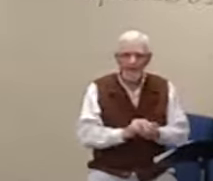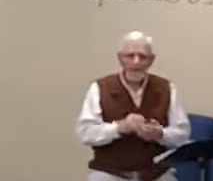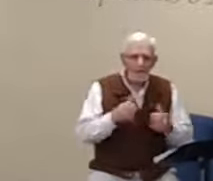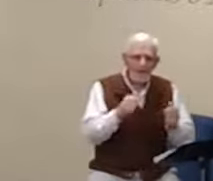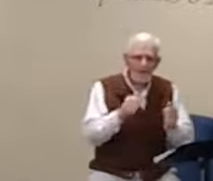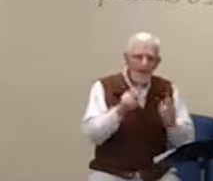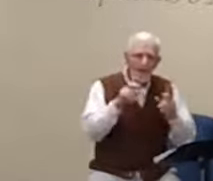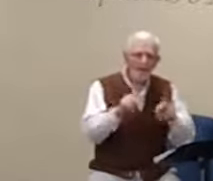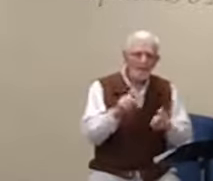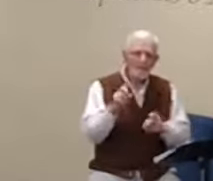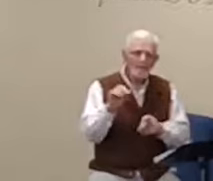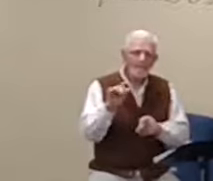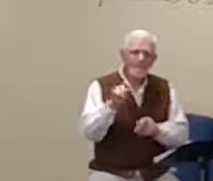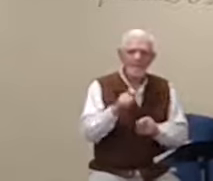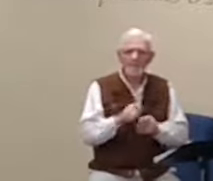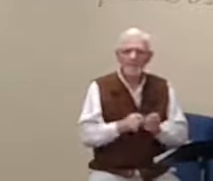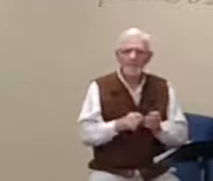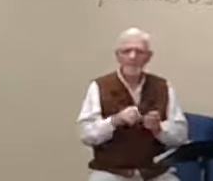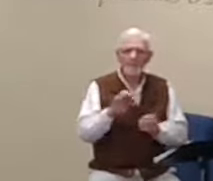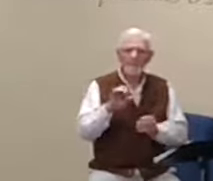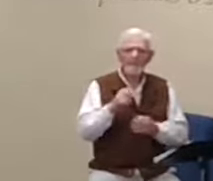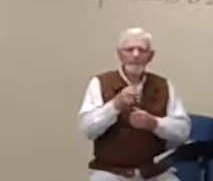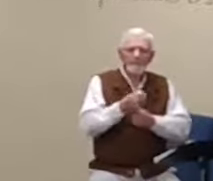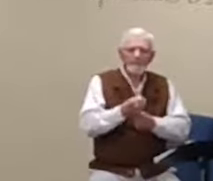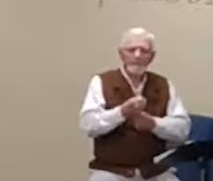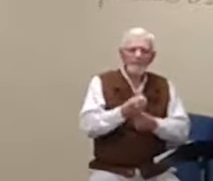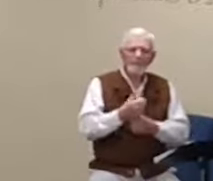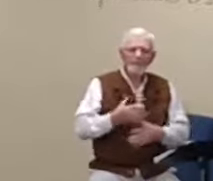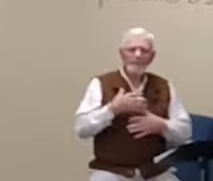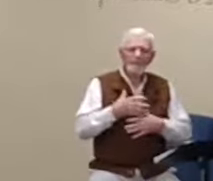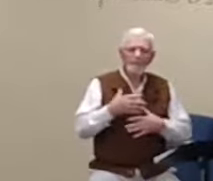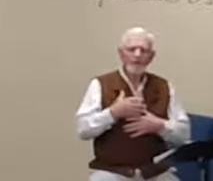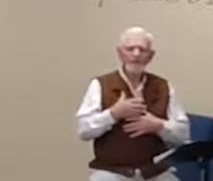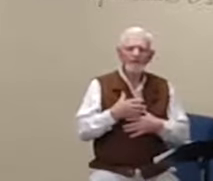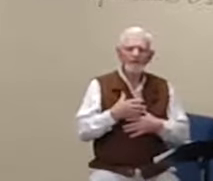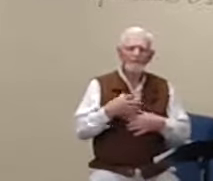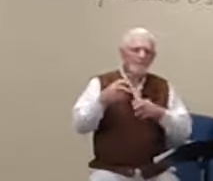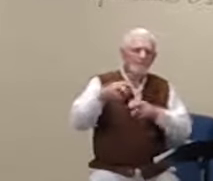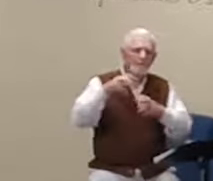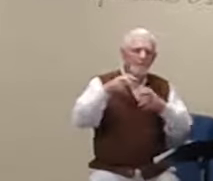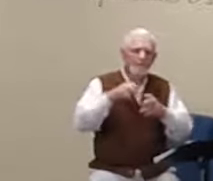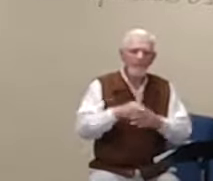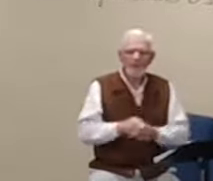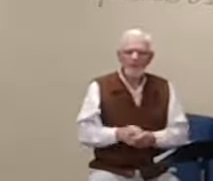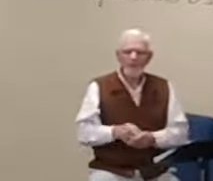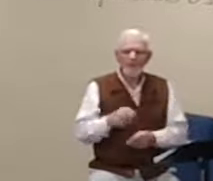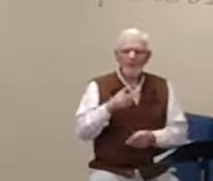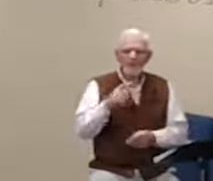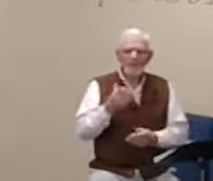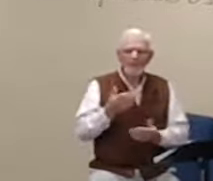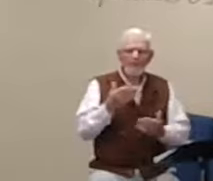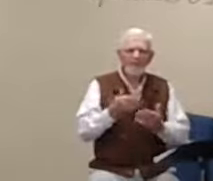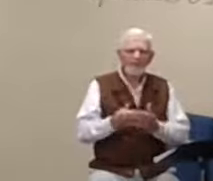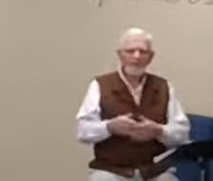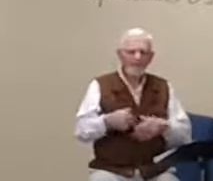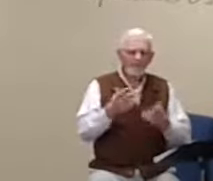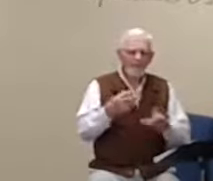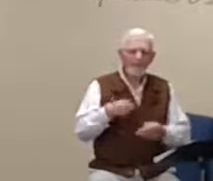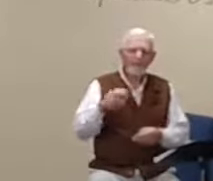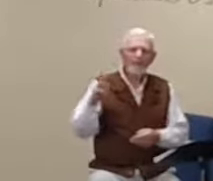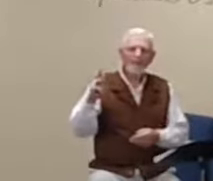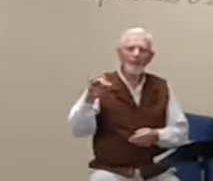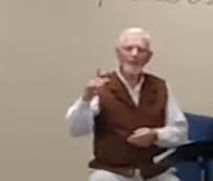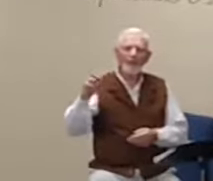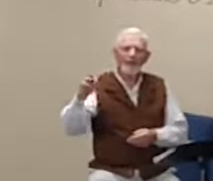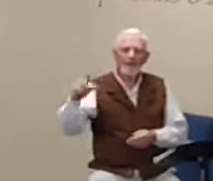update the saints and trying to enjoy the trip as we go. So Lord willing, we're going to go to Cody, Wyoming tomorrow, and I want to